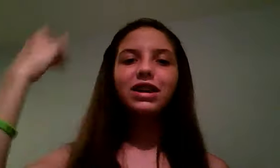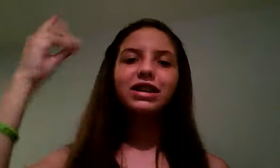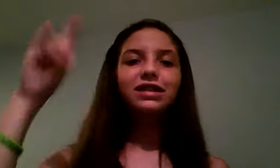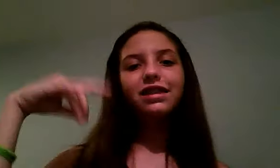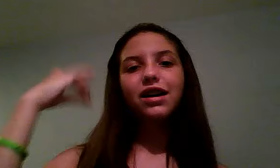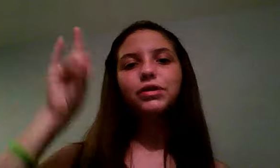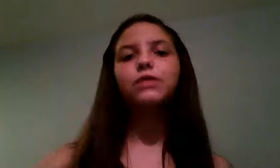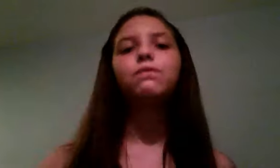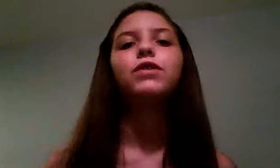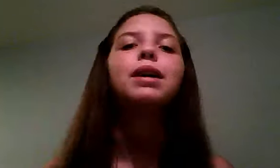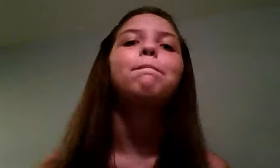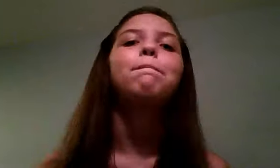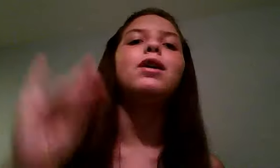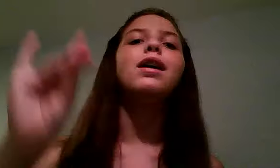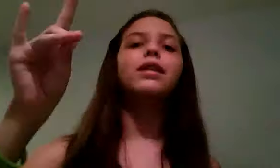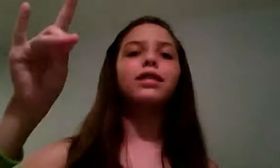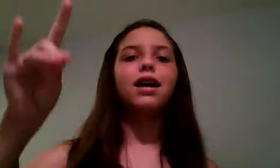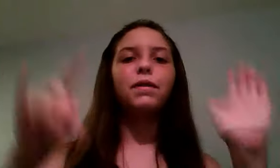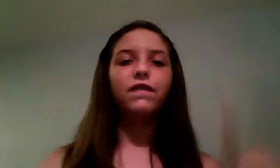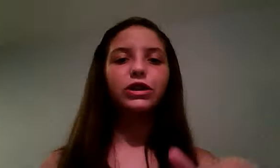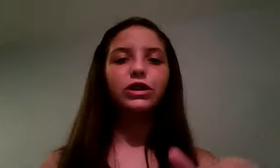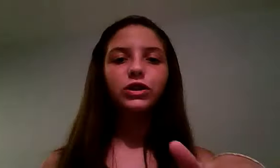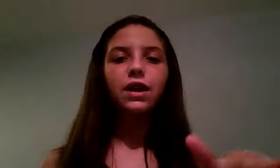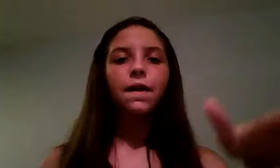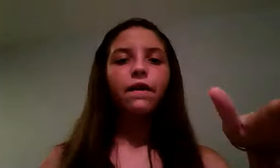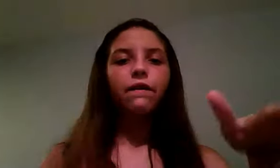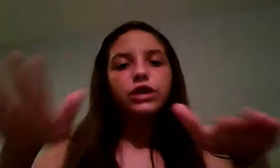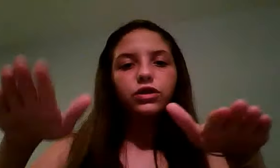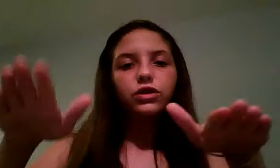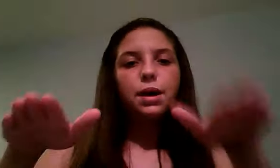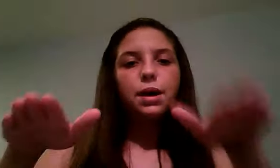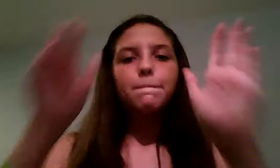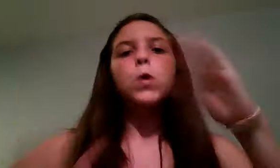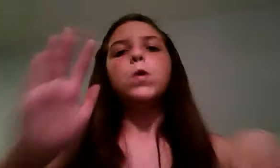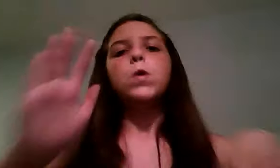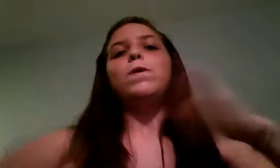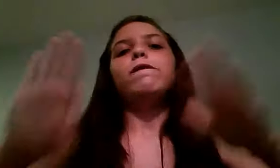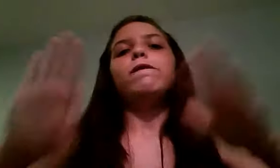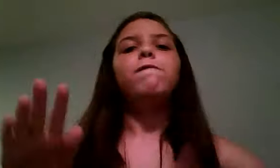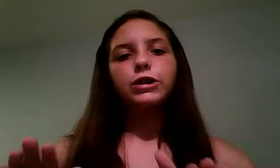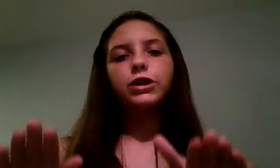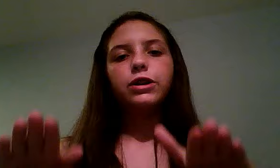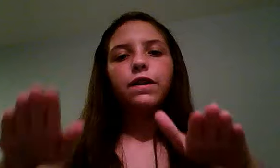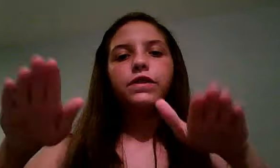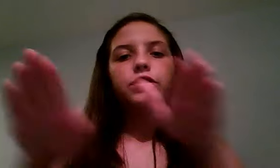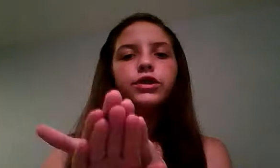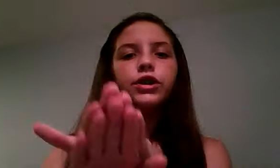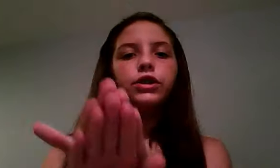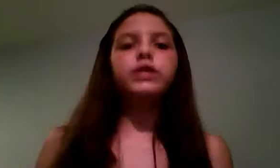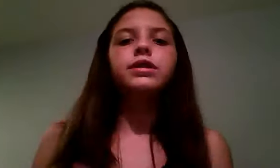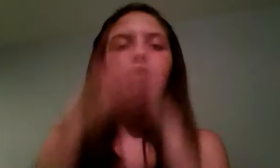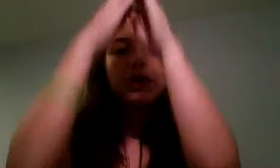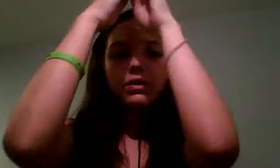crazy llama, don't forget Baraka llama, fish, fish, more fish, turtle,